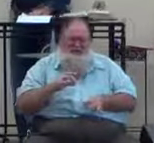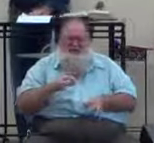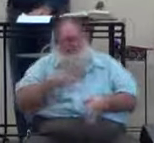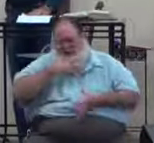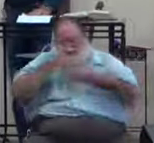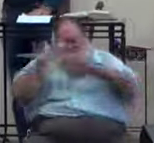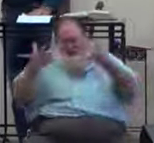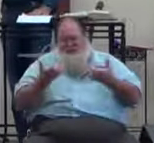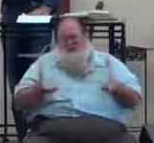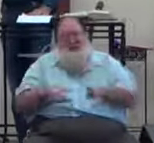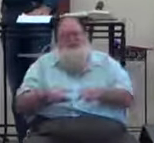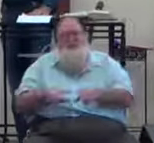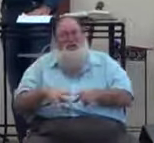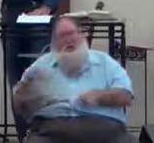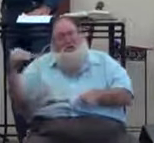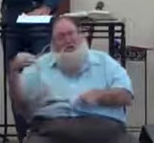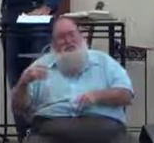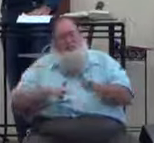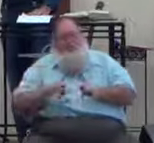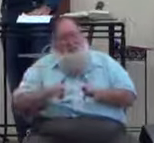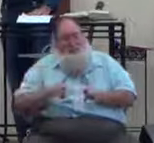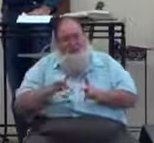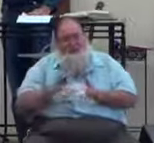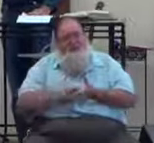of the people as they were set free.